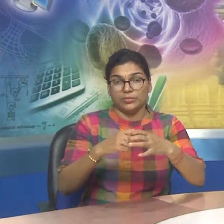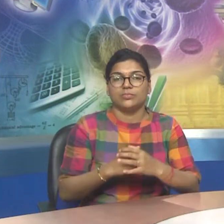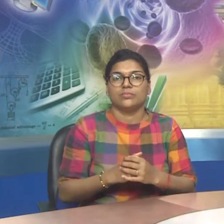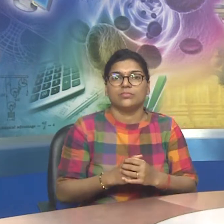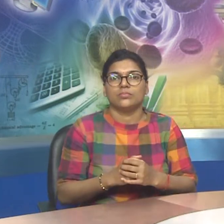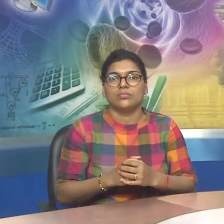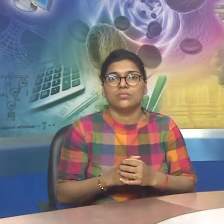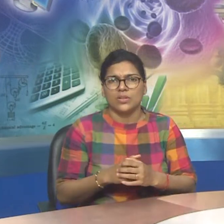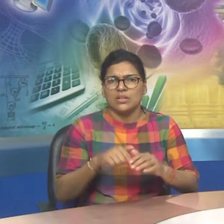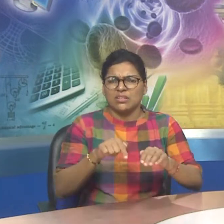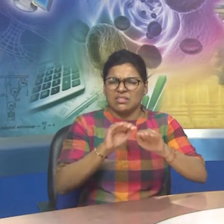Question number 6.